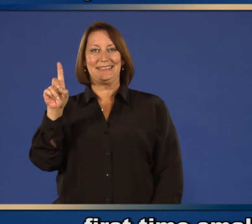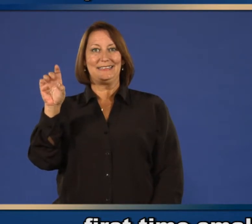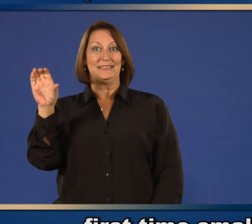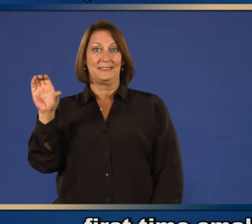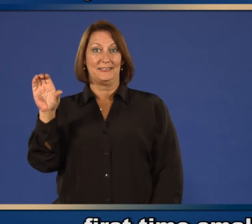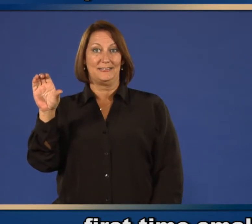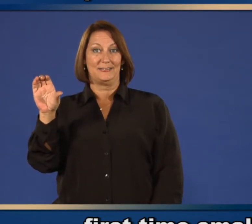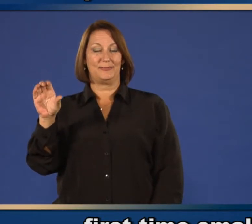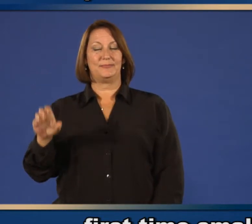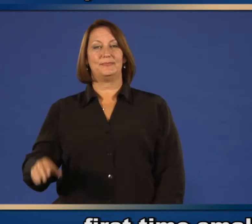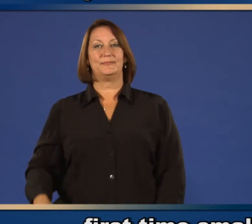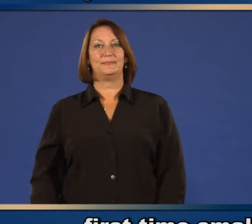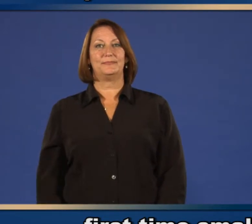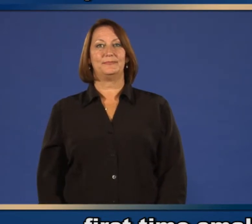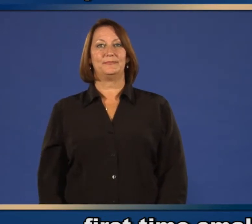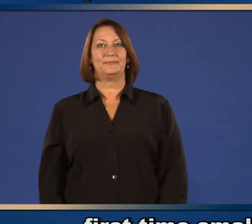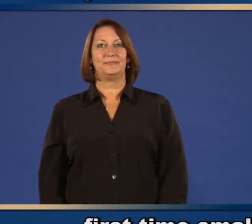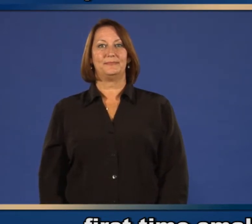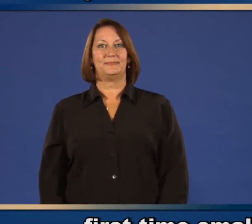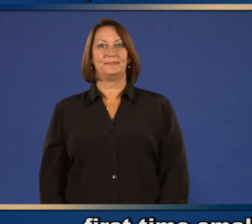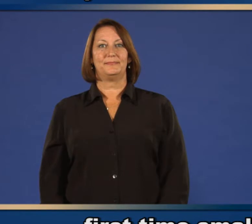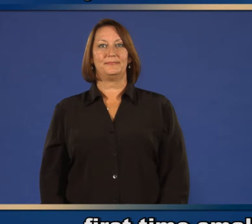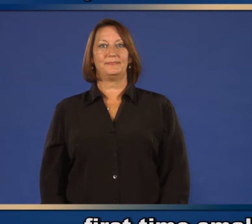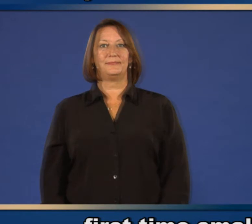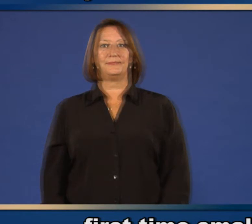Source: CDC.